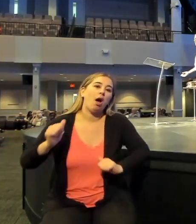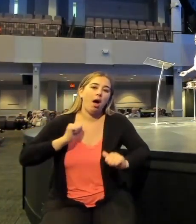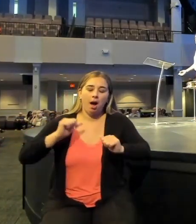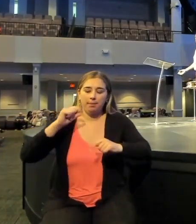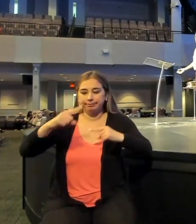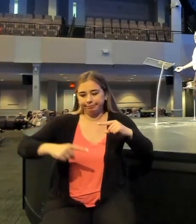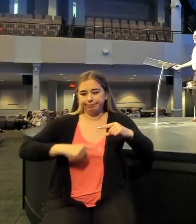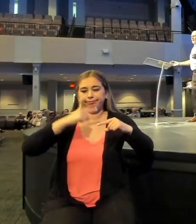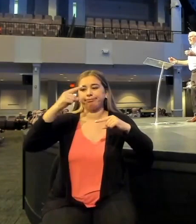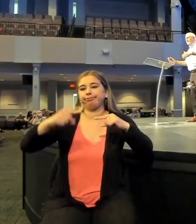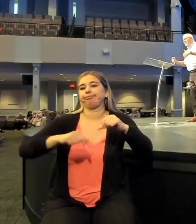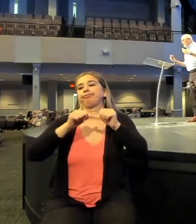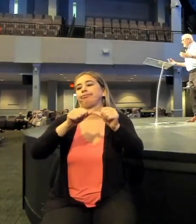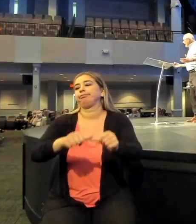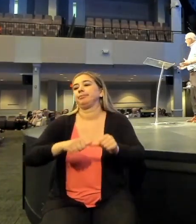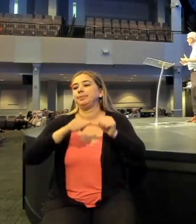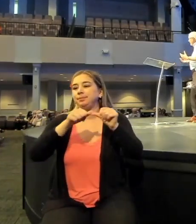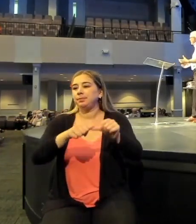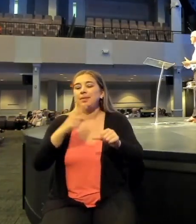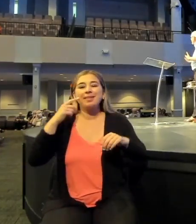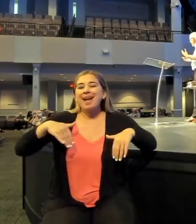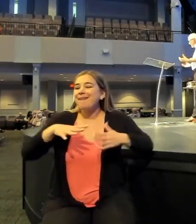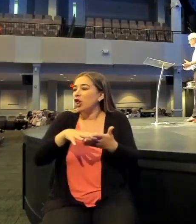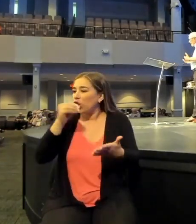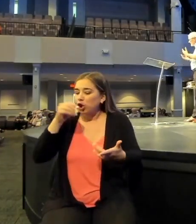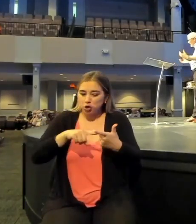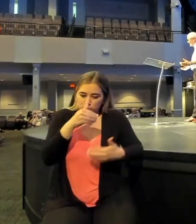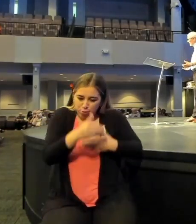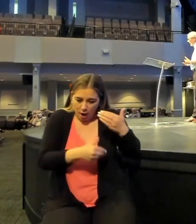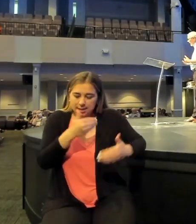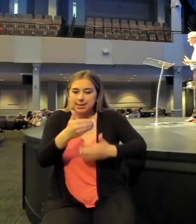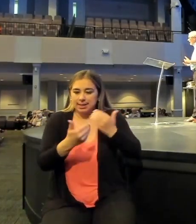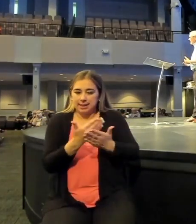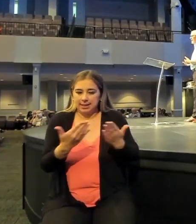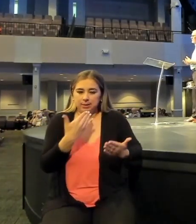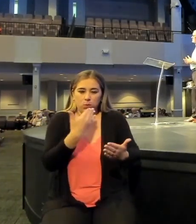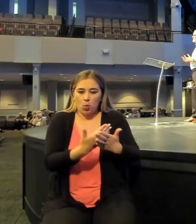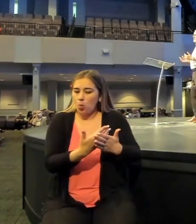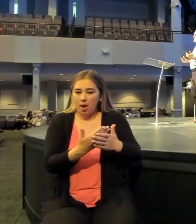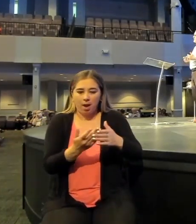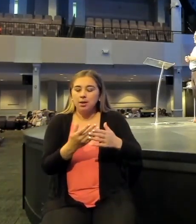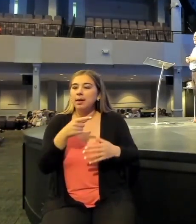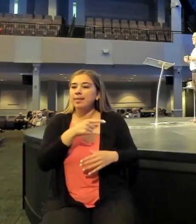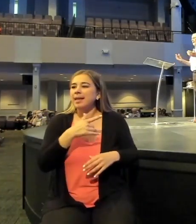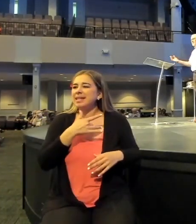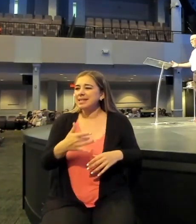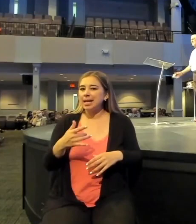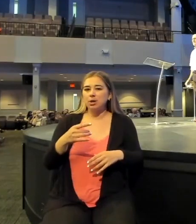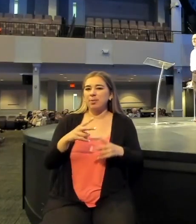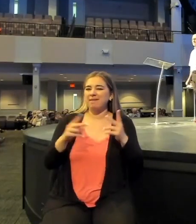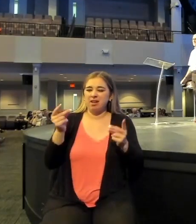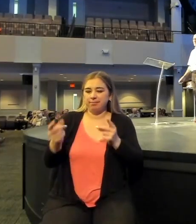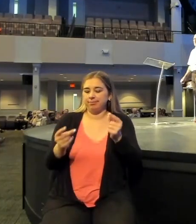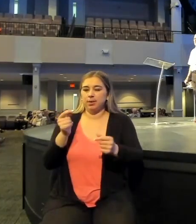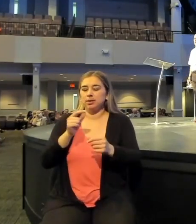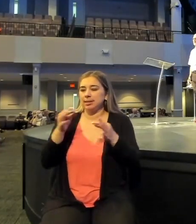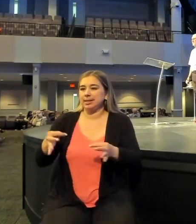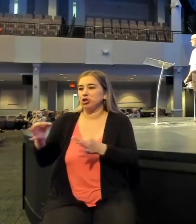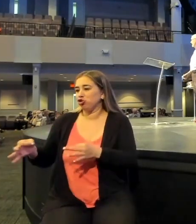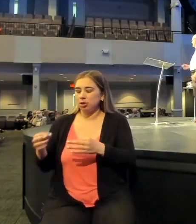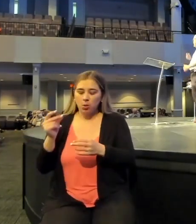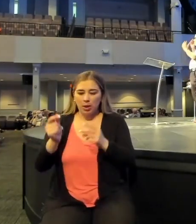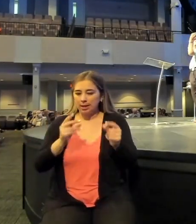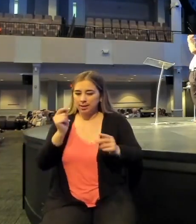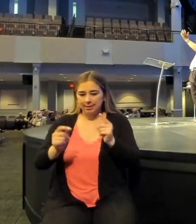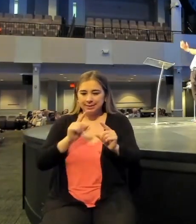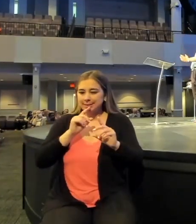in their life. And so because they haven't learned to process things well, they also tend to be very impetuous in their decision-making